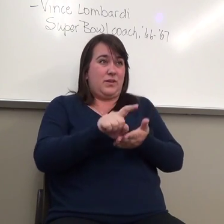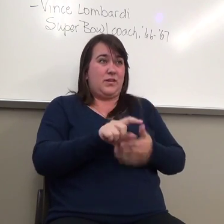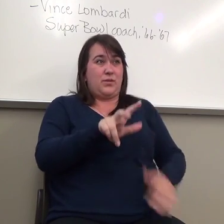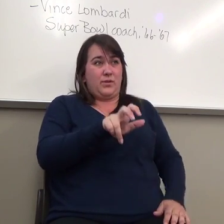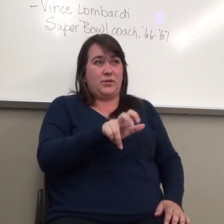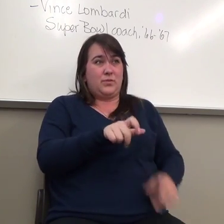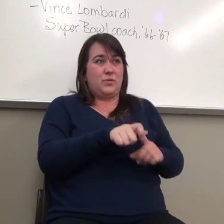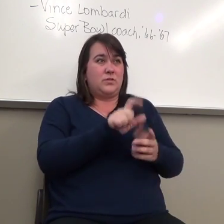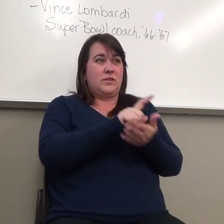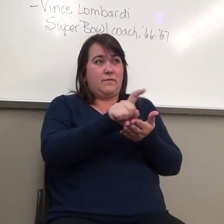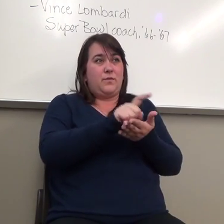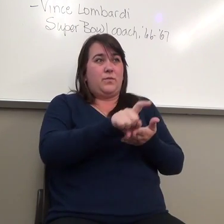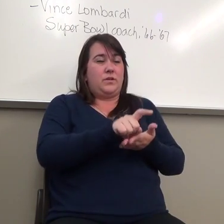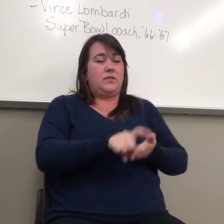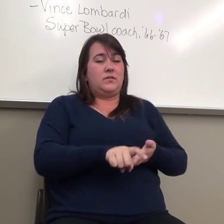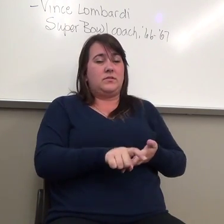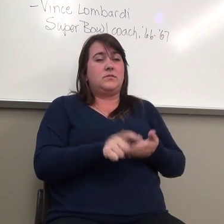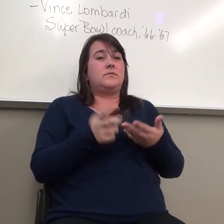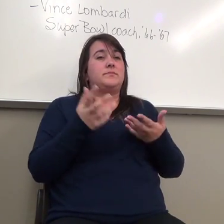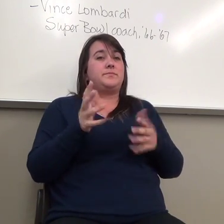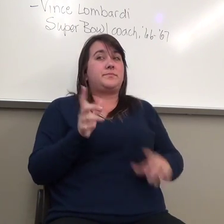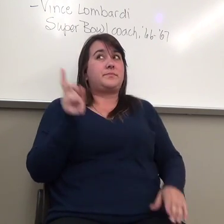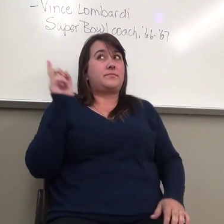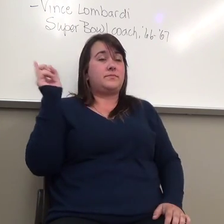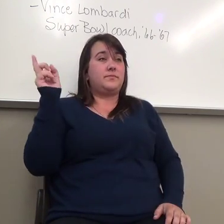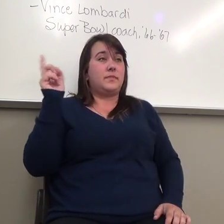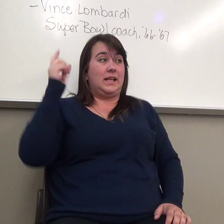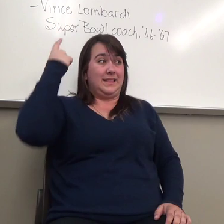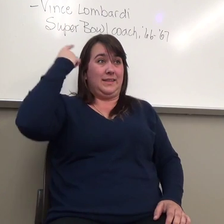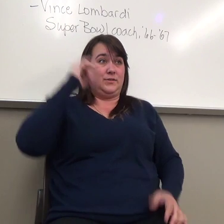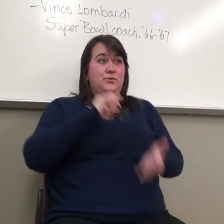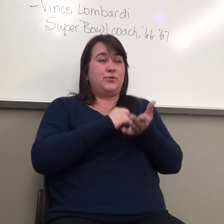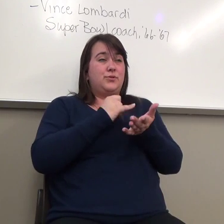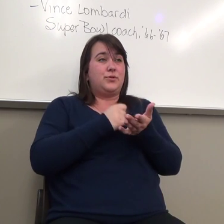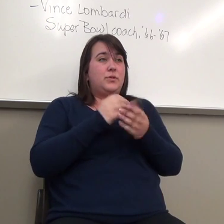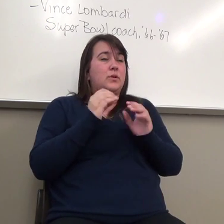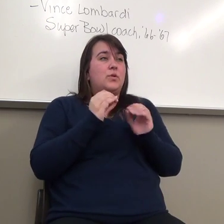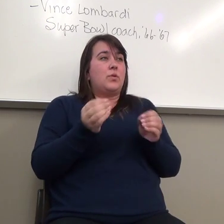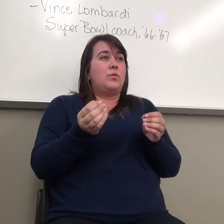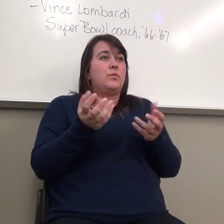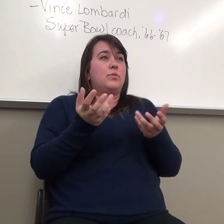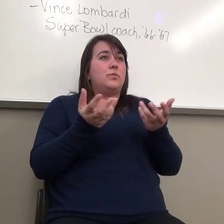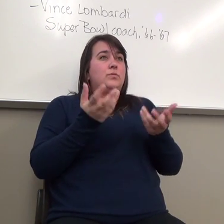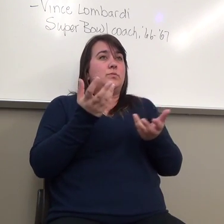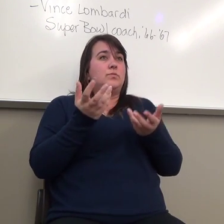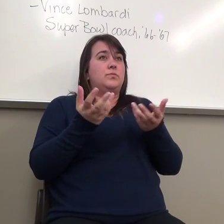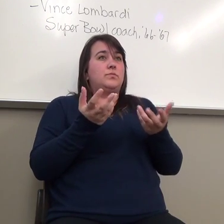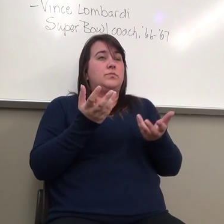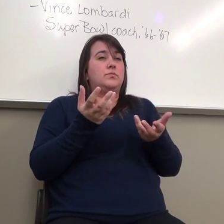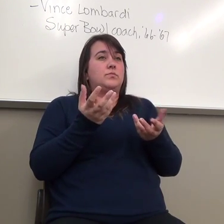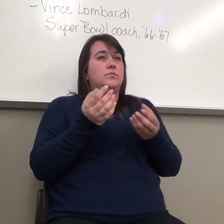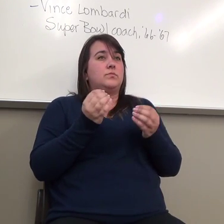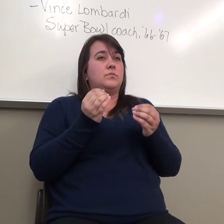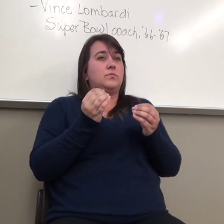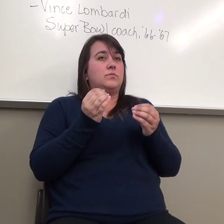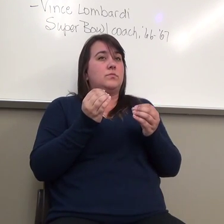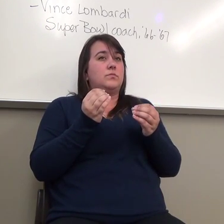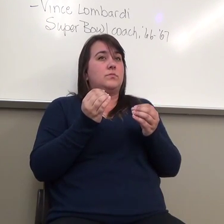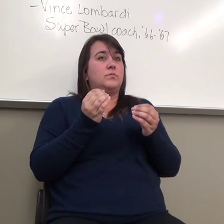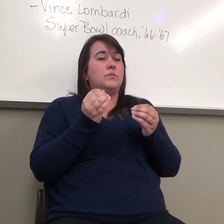week. But there's, on this one, there's no, there's nothing coming along and saying this is late, because it